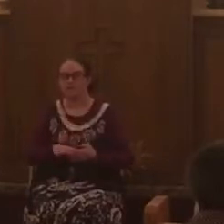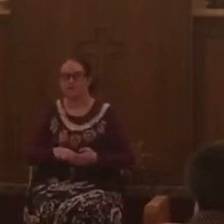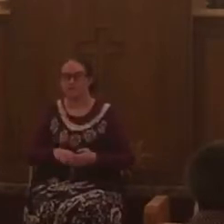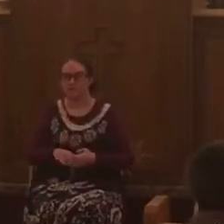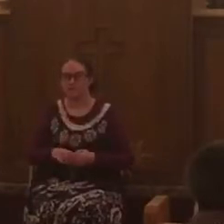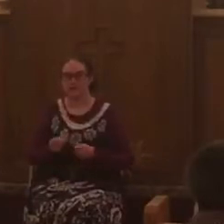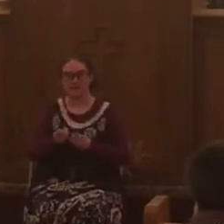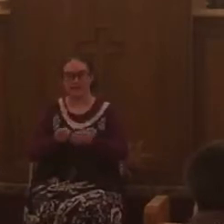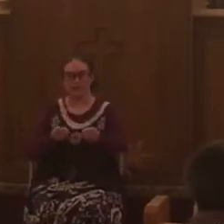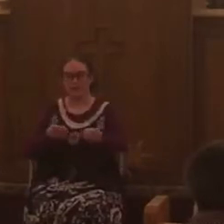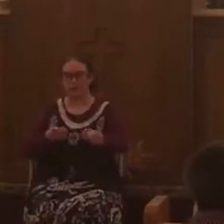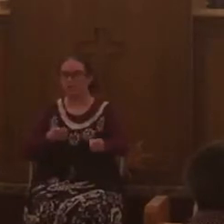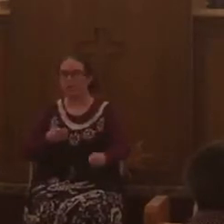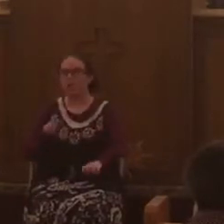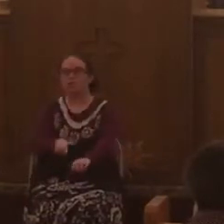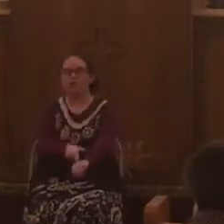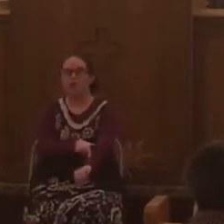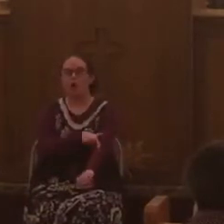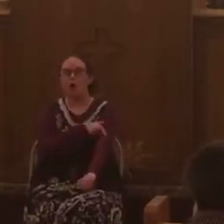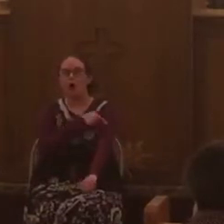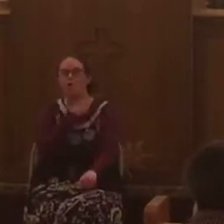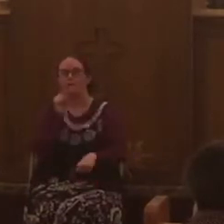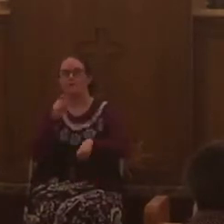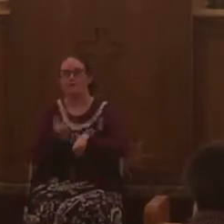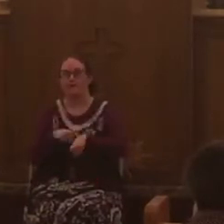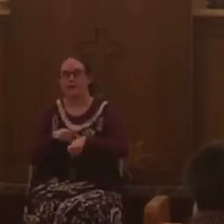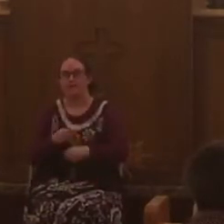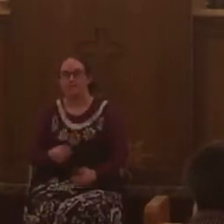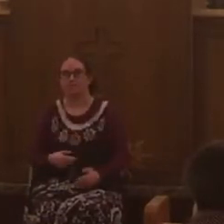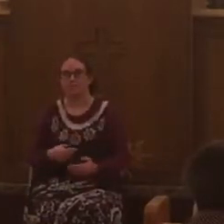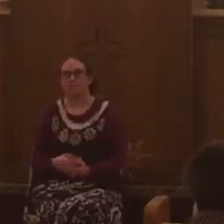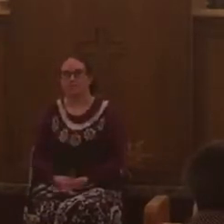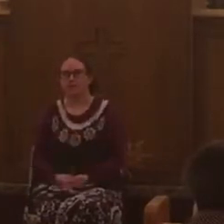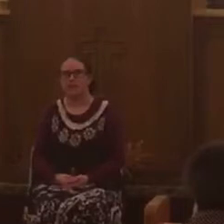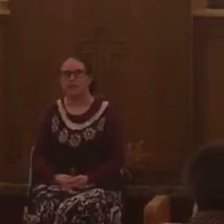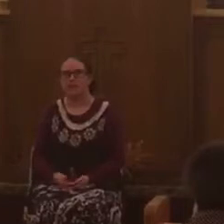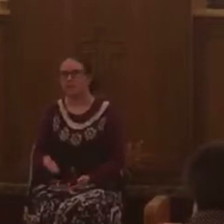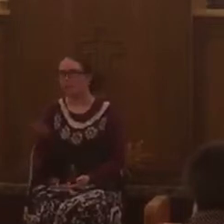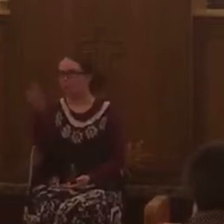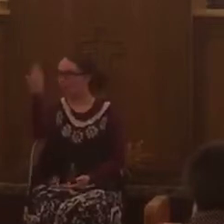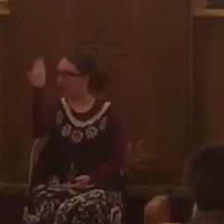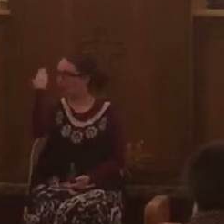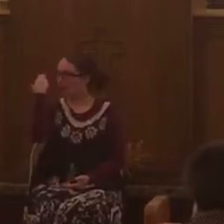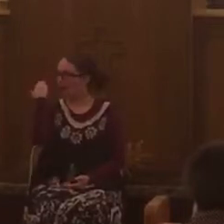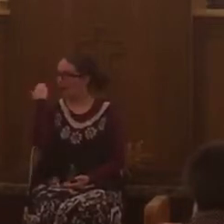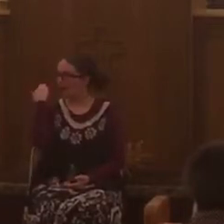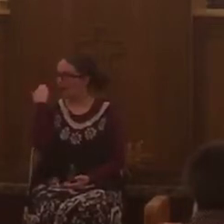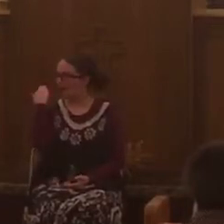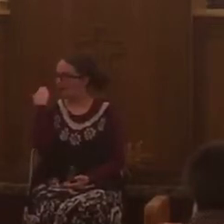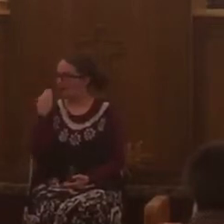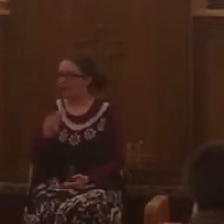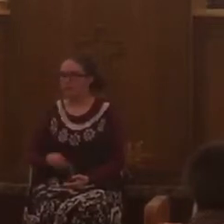devil, he what? He flees from all we... You know what? He hates resistance.